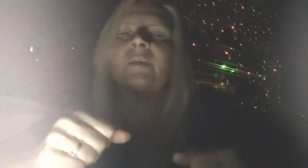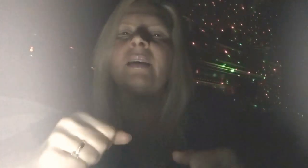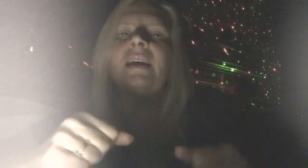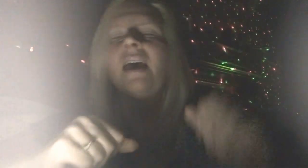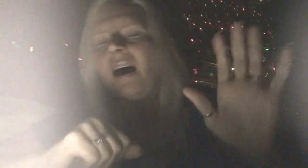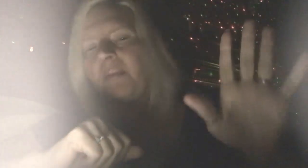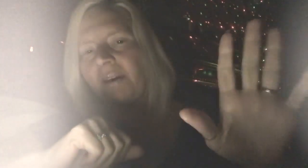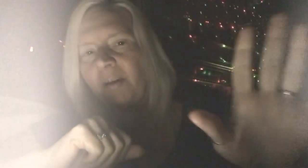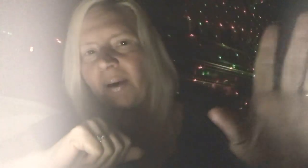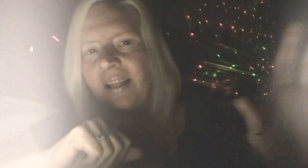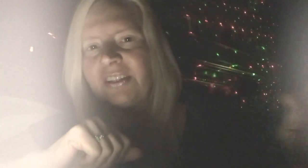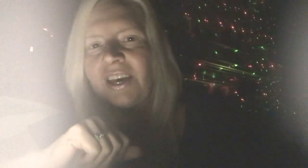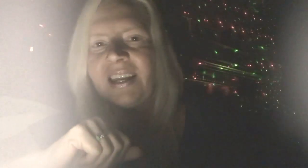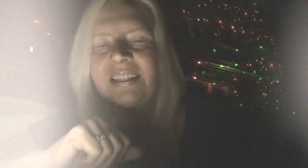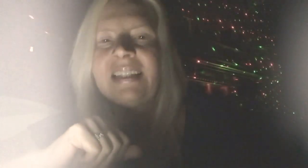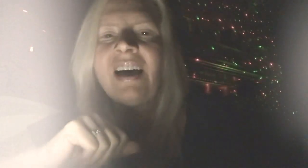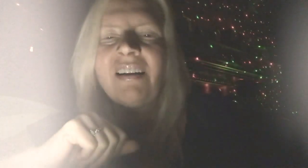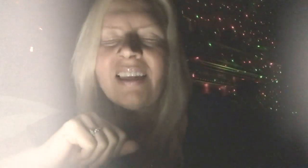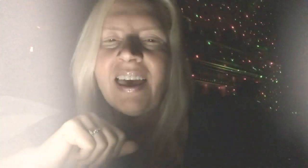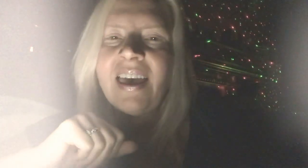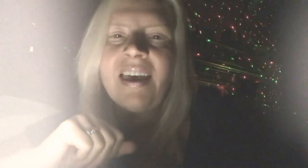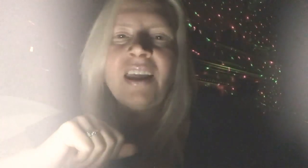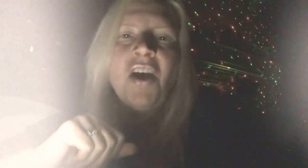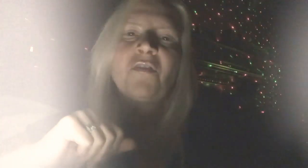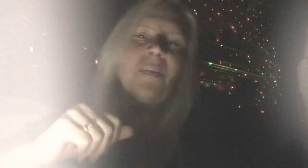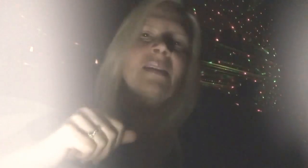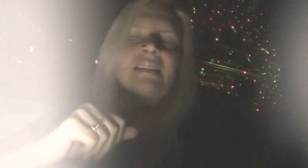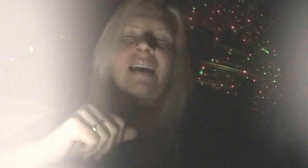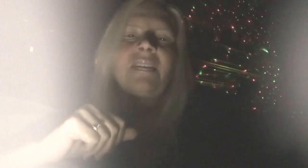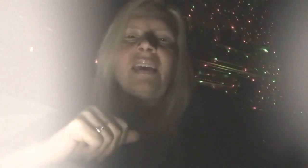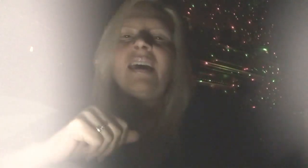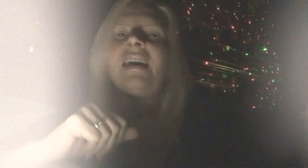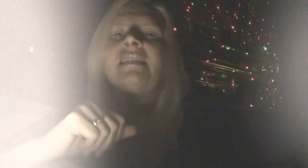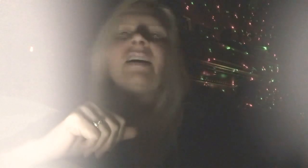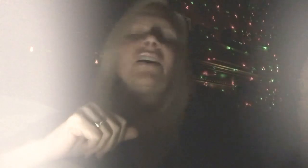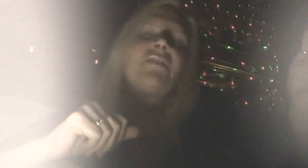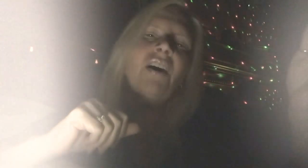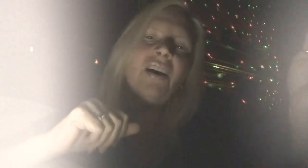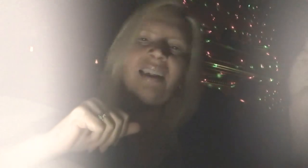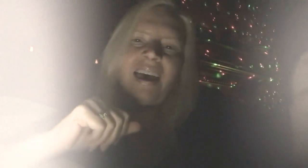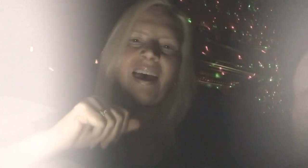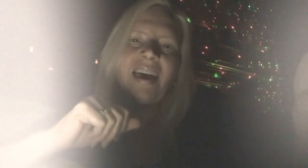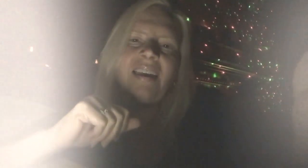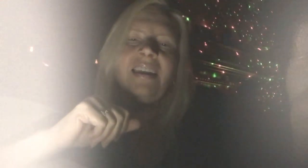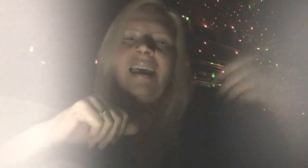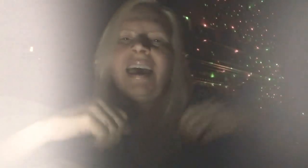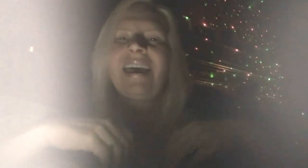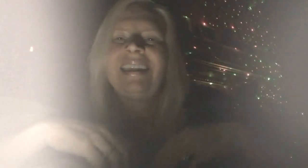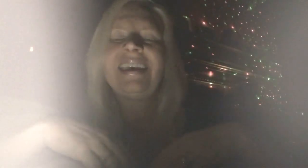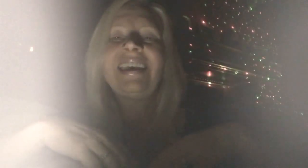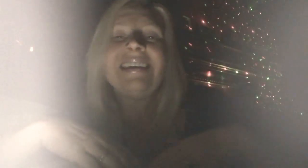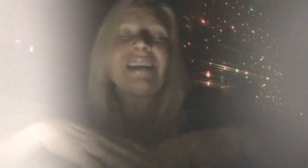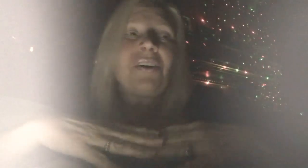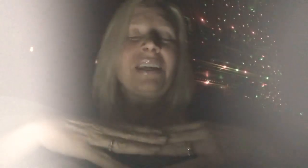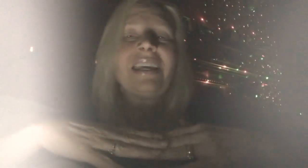me, I'm unapologetically all in, from the second that I started falling. And you don't